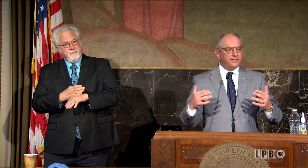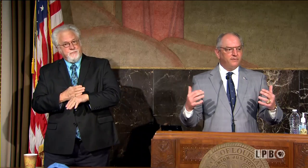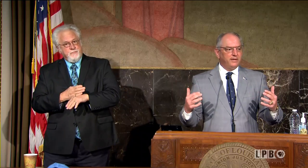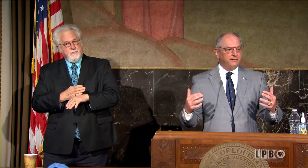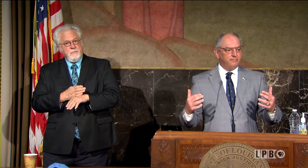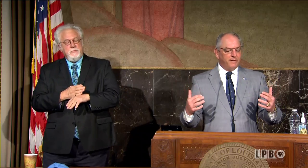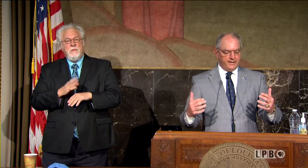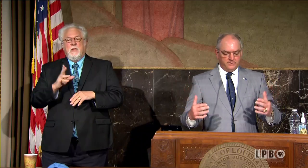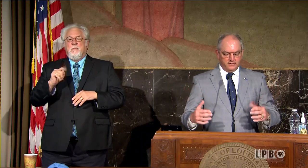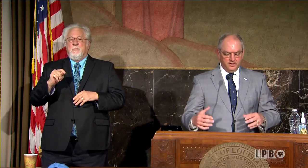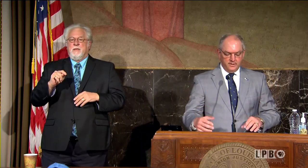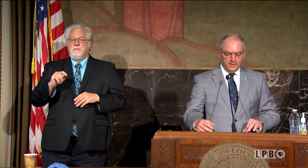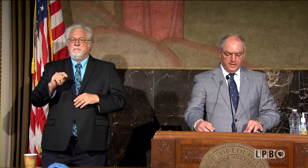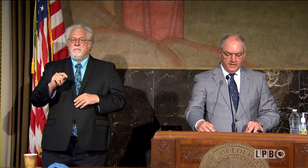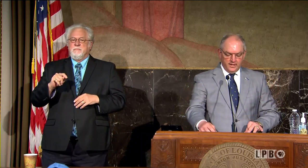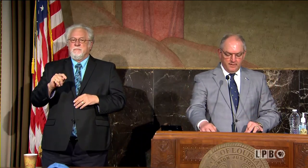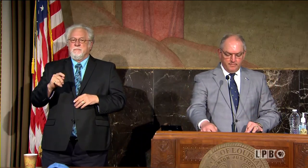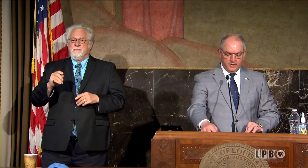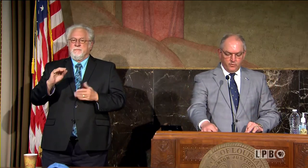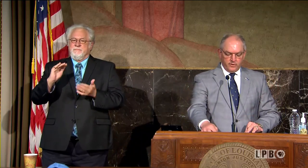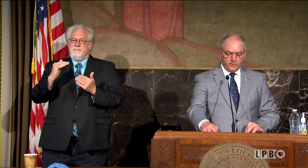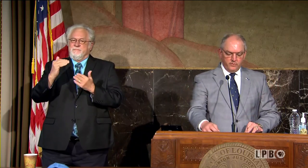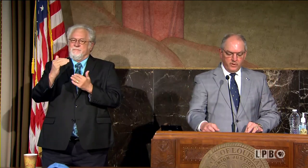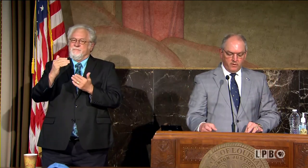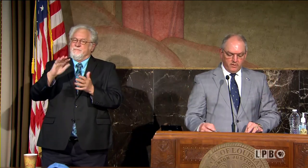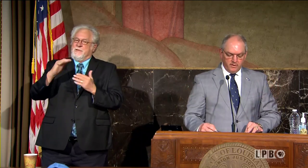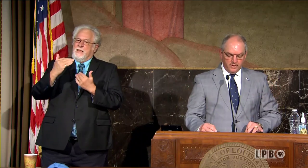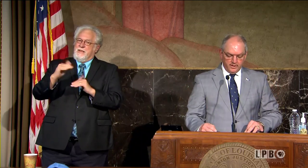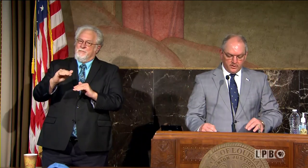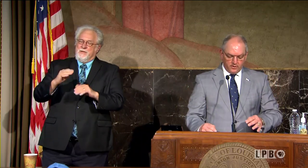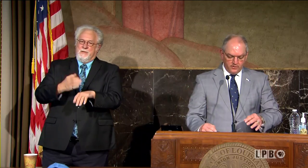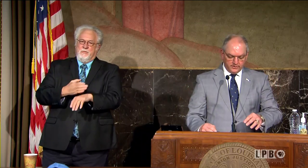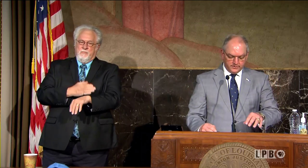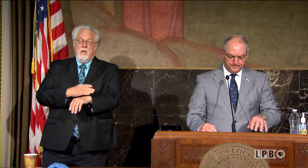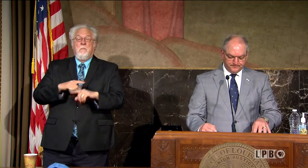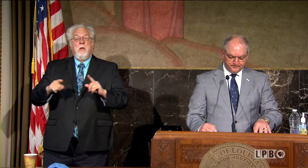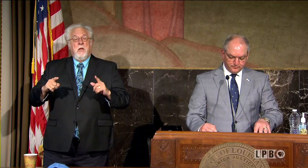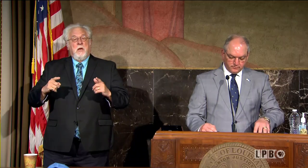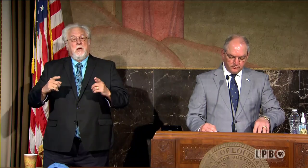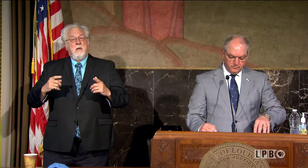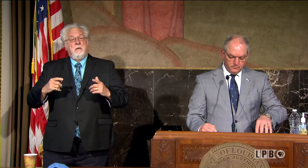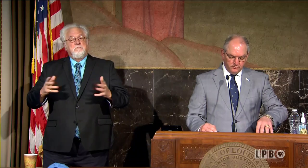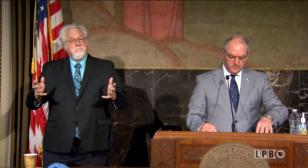been relatively modest. But we are encouraged.